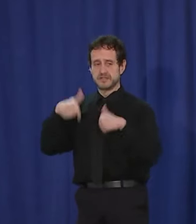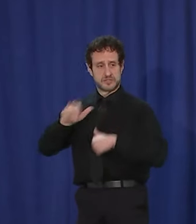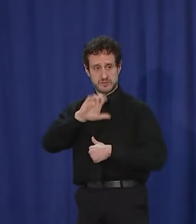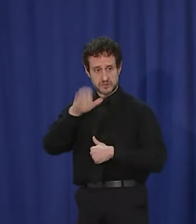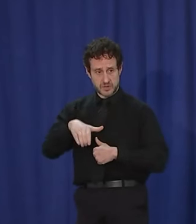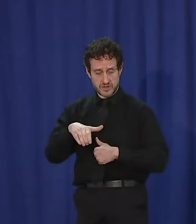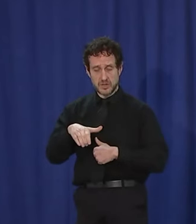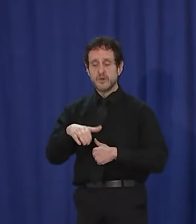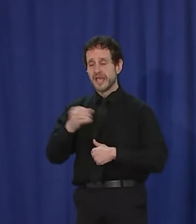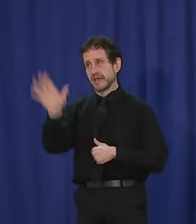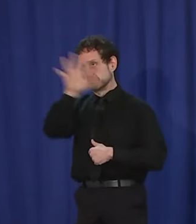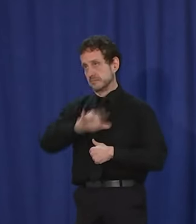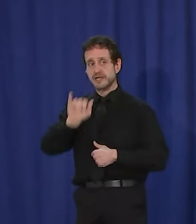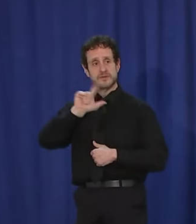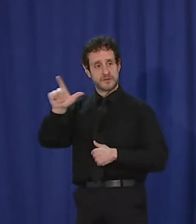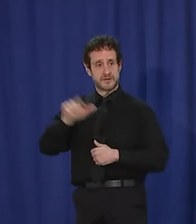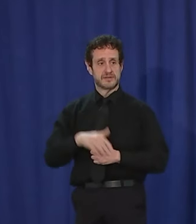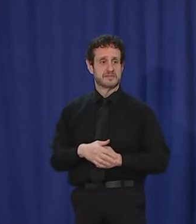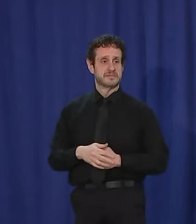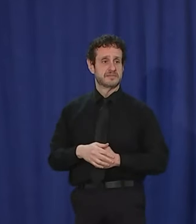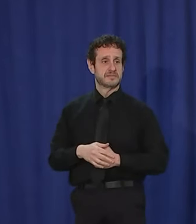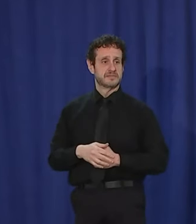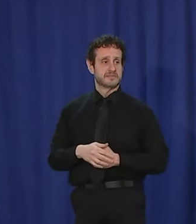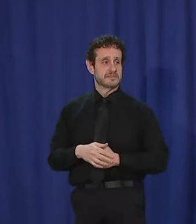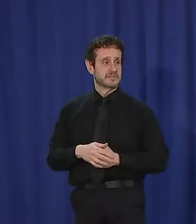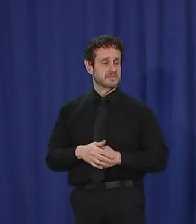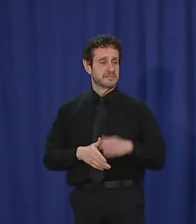and also in Illinois.